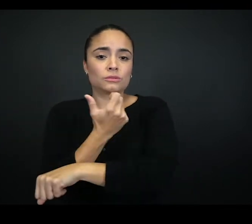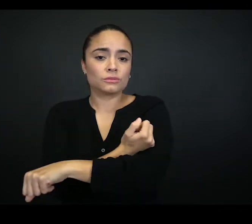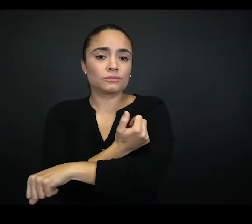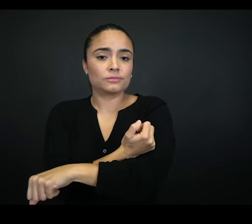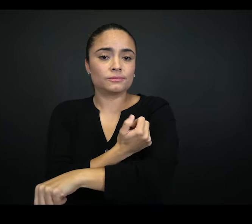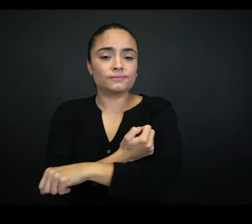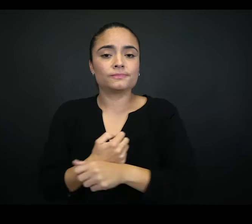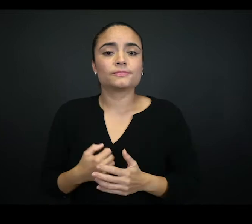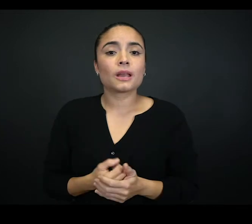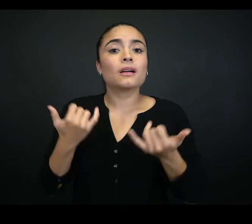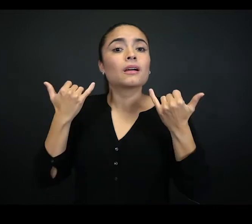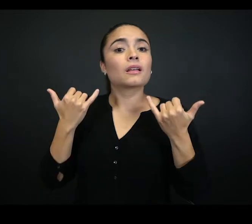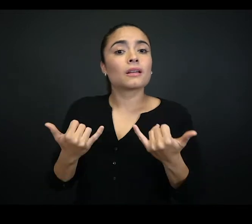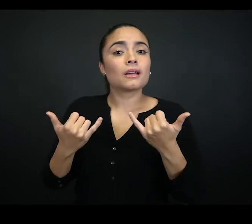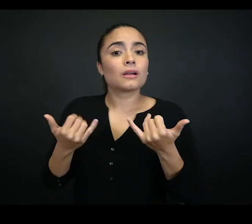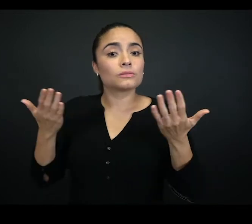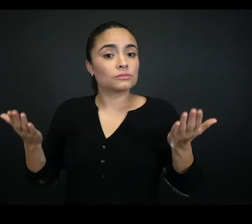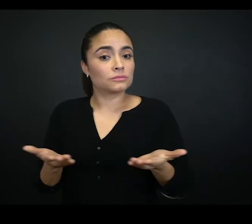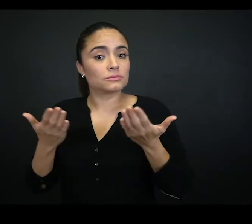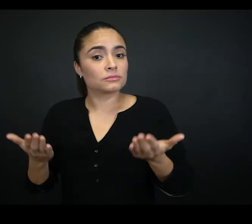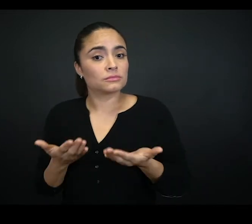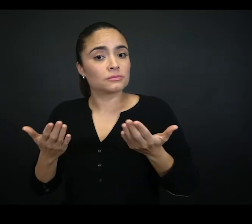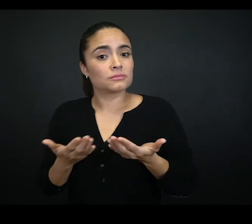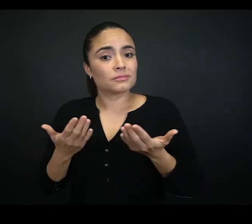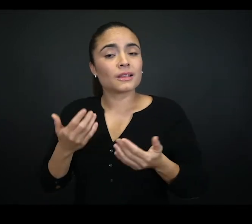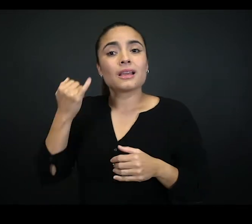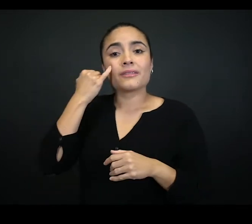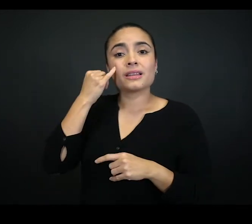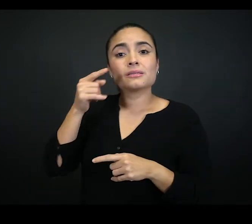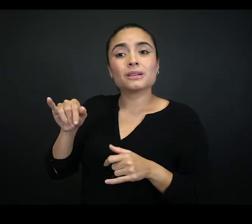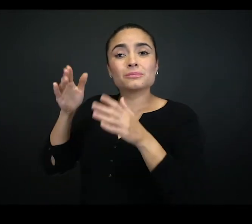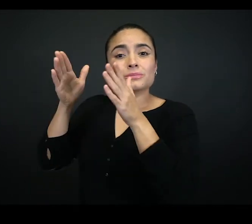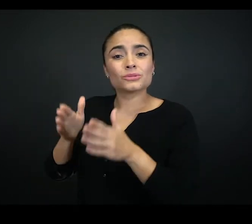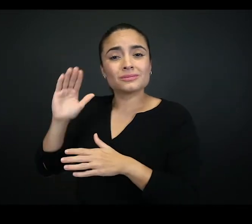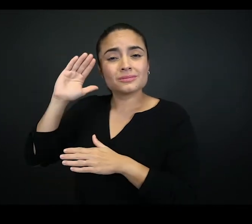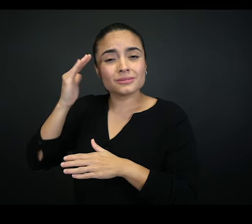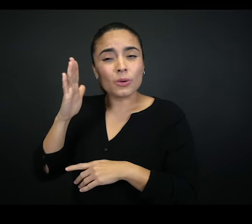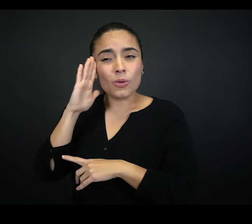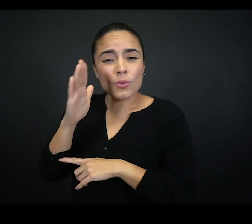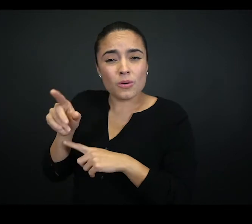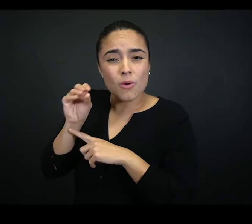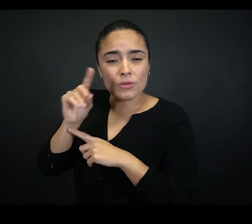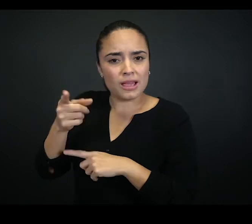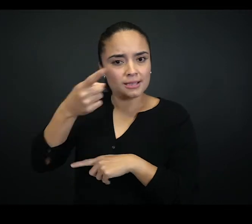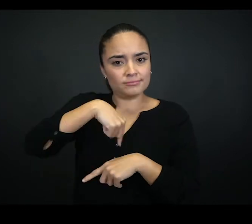all the time. We try to use the least intrusive intervention possible,